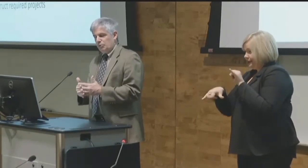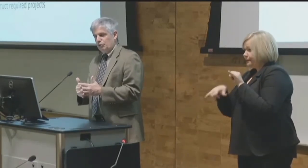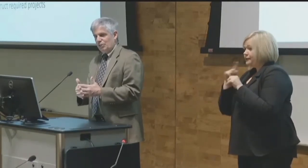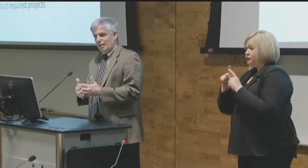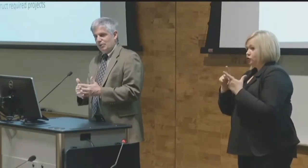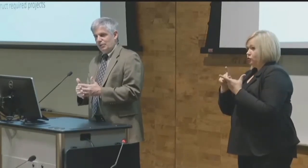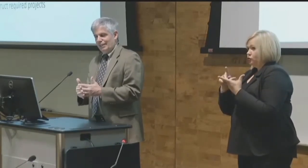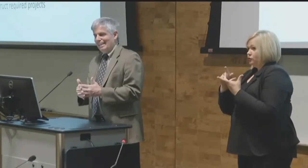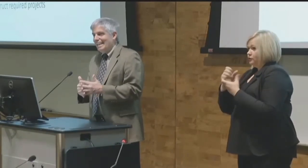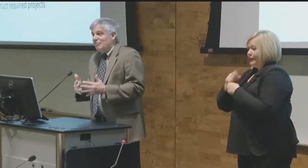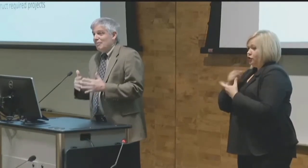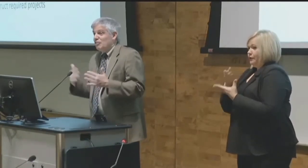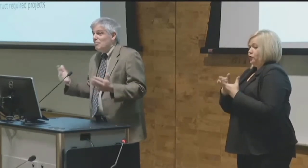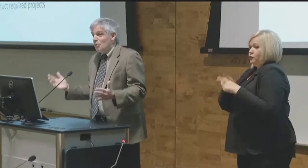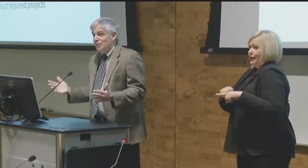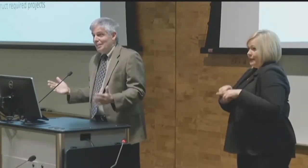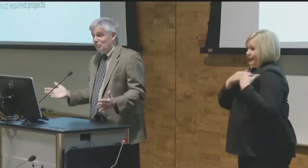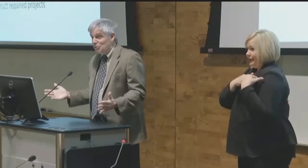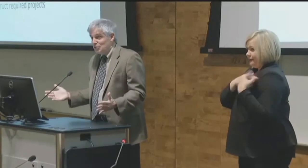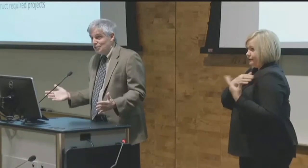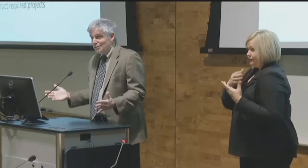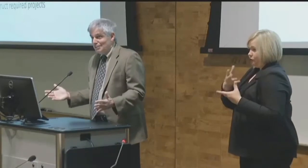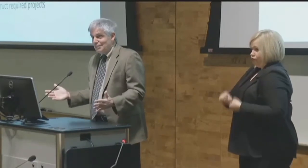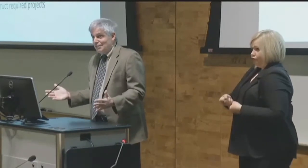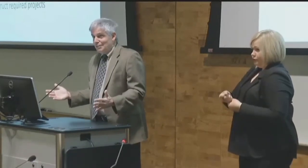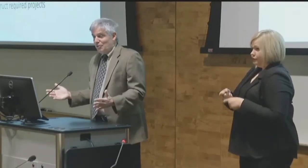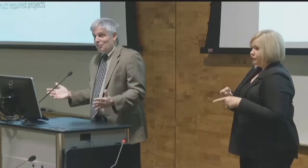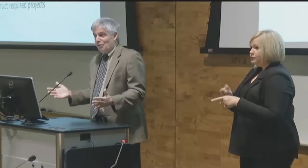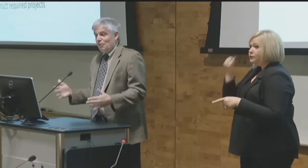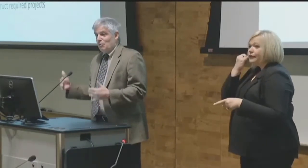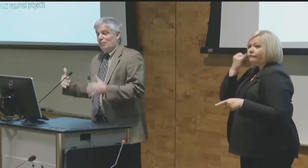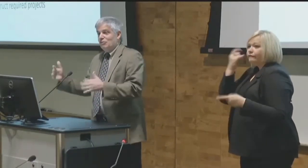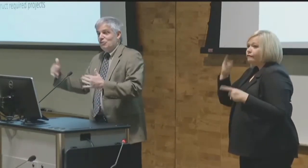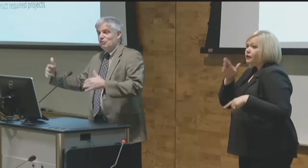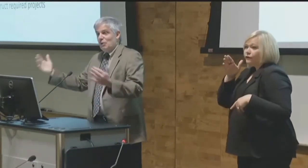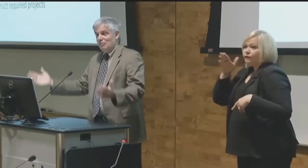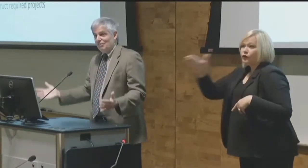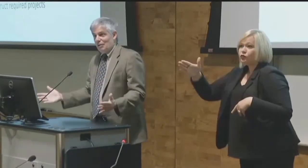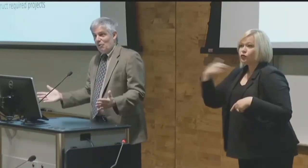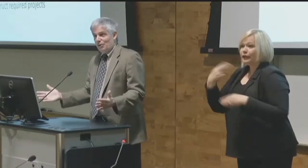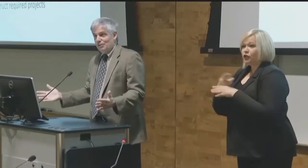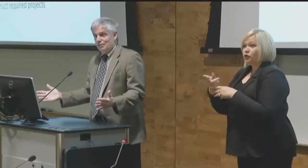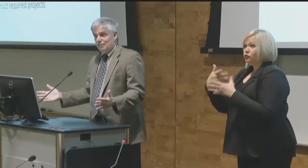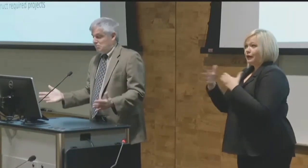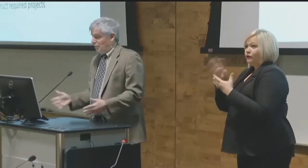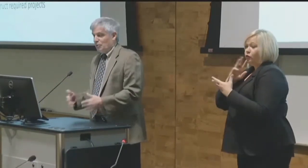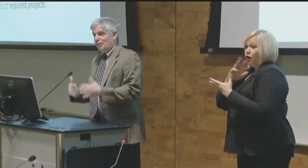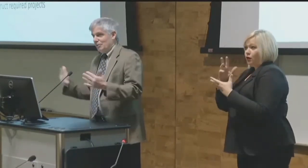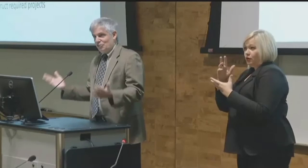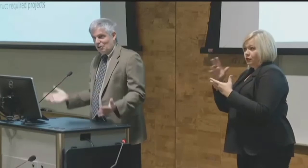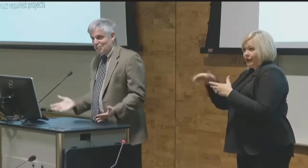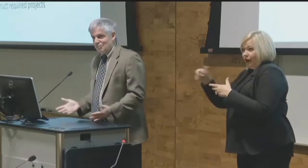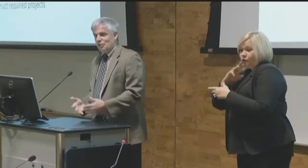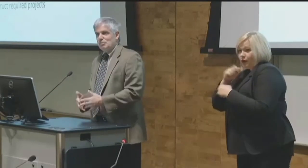to improve reliability. If at some point in the future there was ways to use the rest of that water that